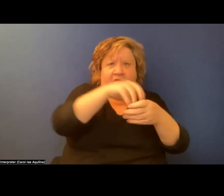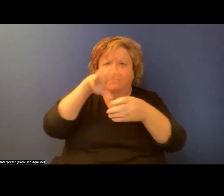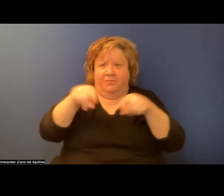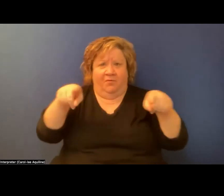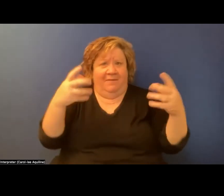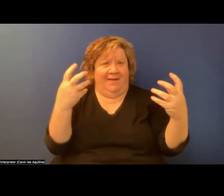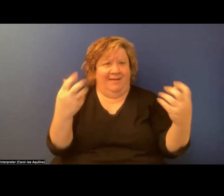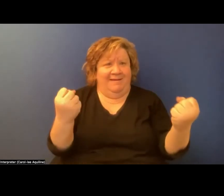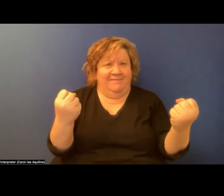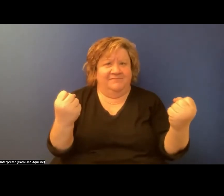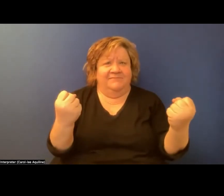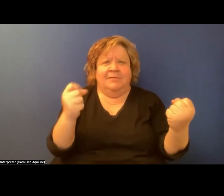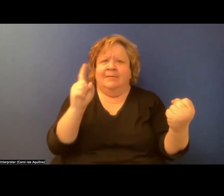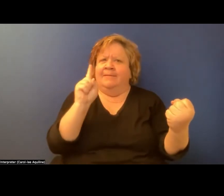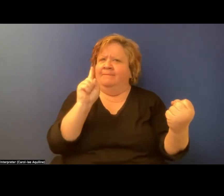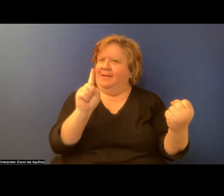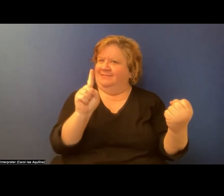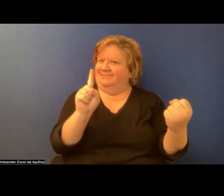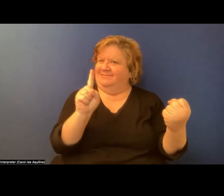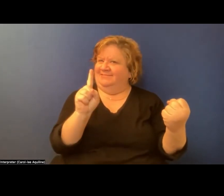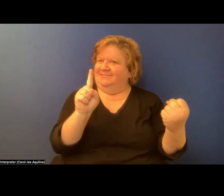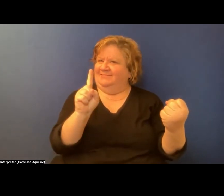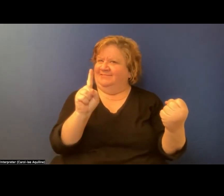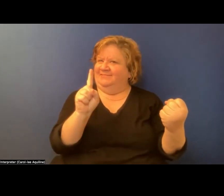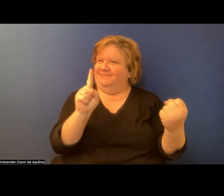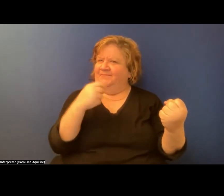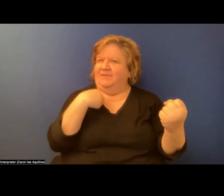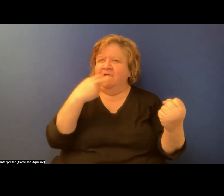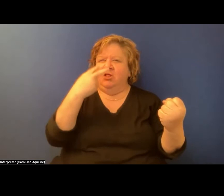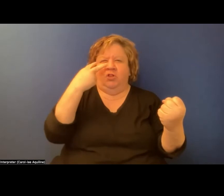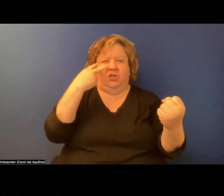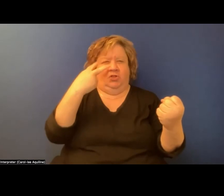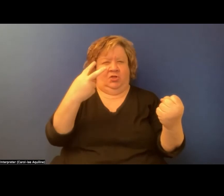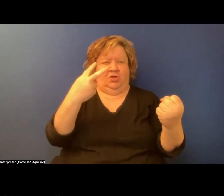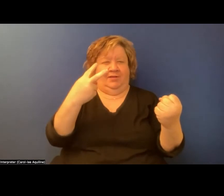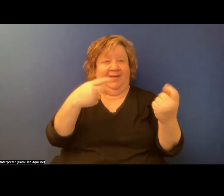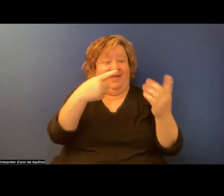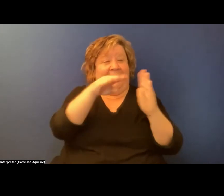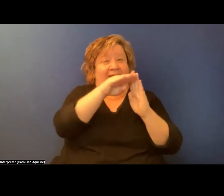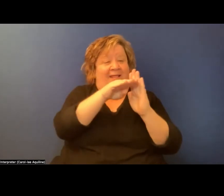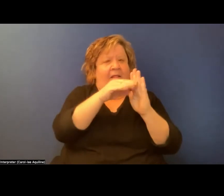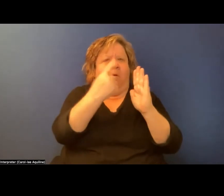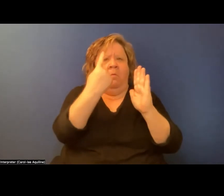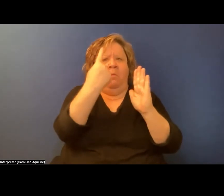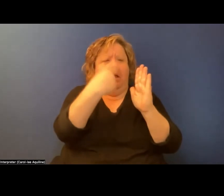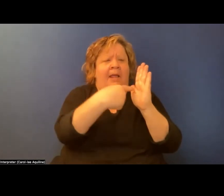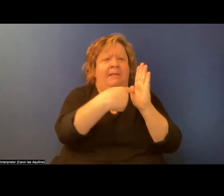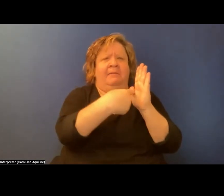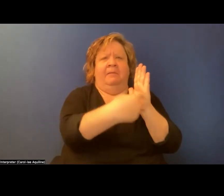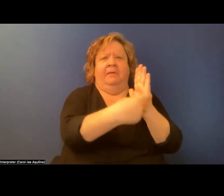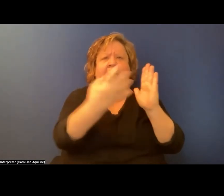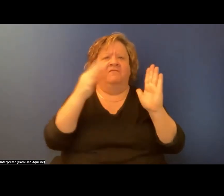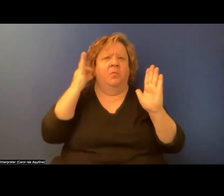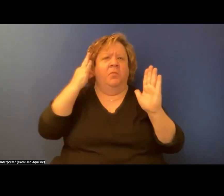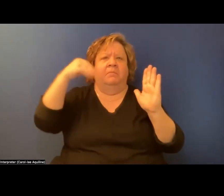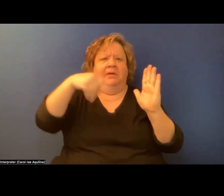at them, this is looking at one aspect of intersectionality. And today we spoke about the challenges of